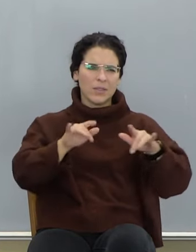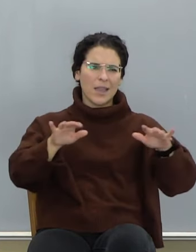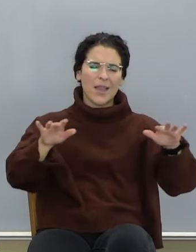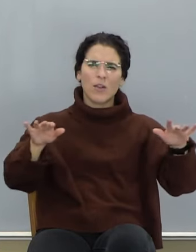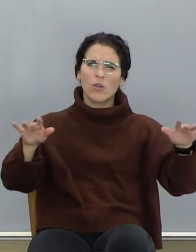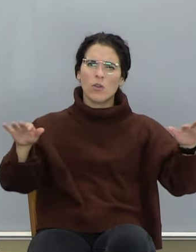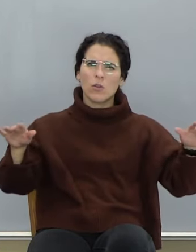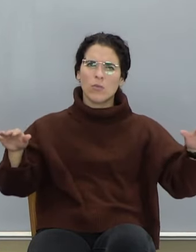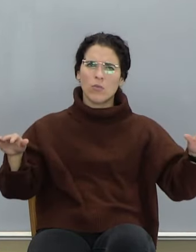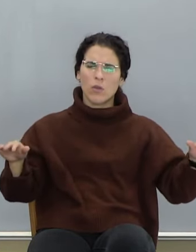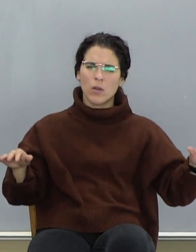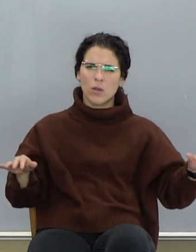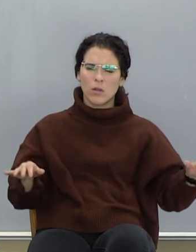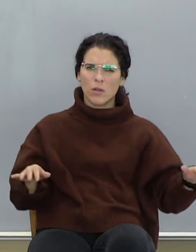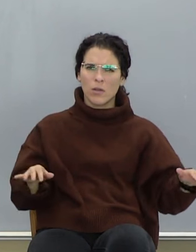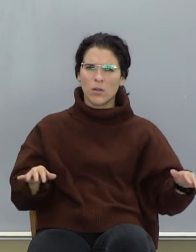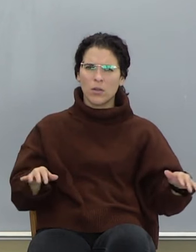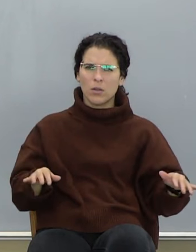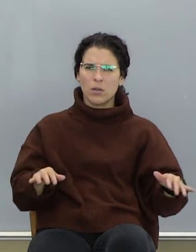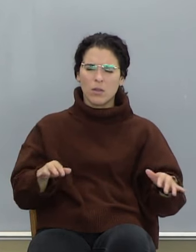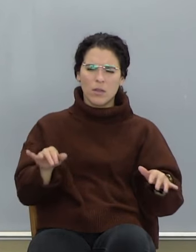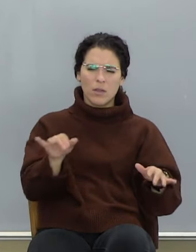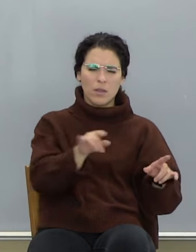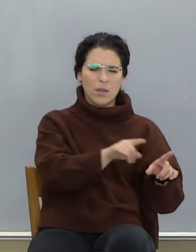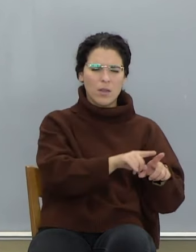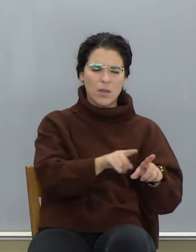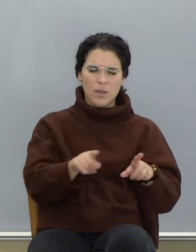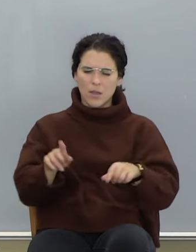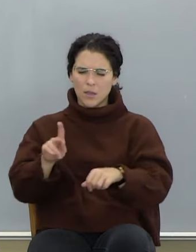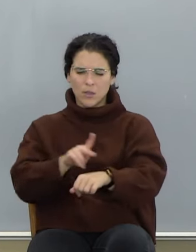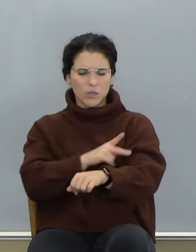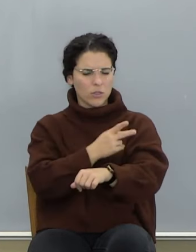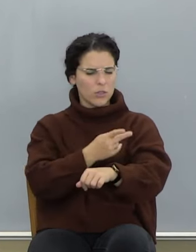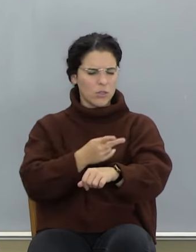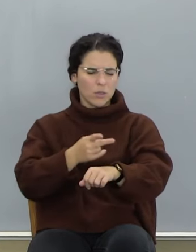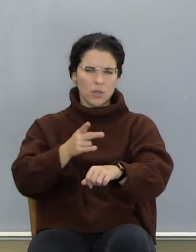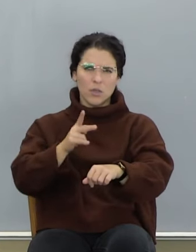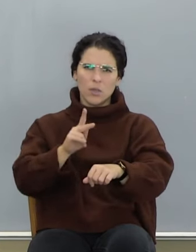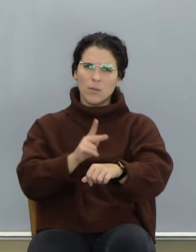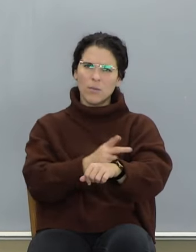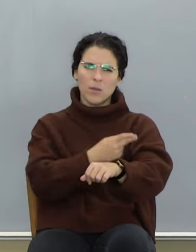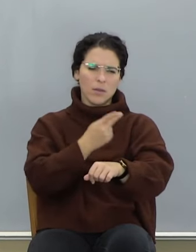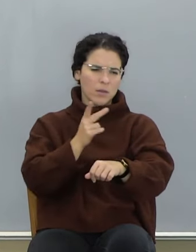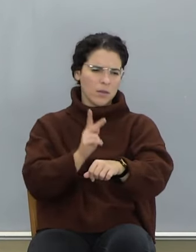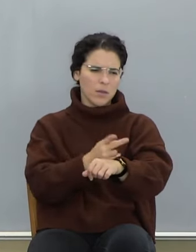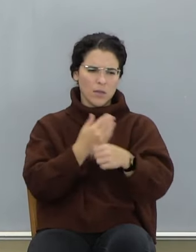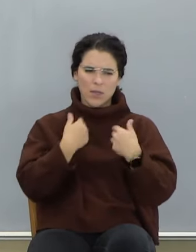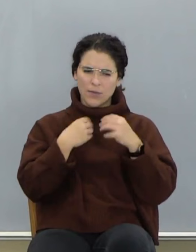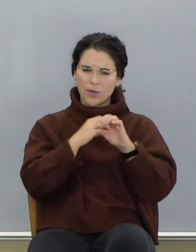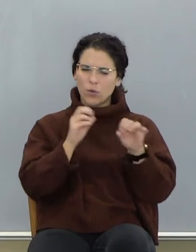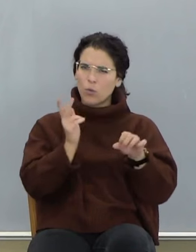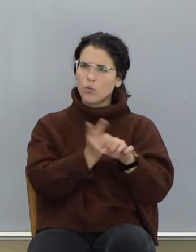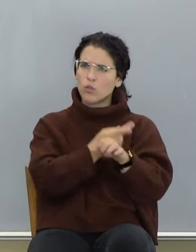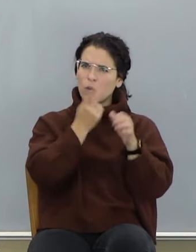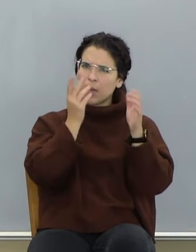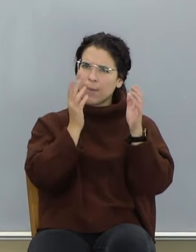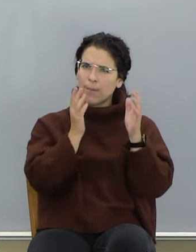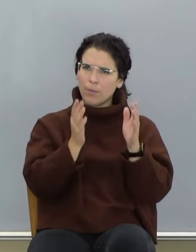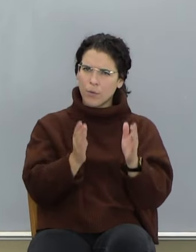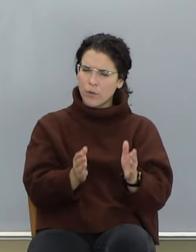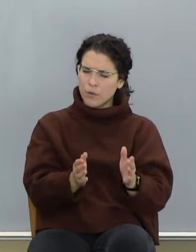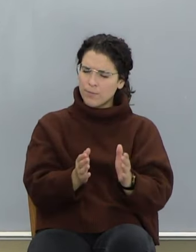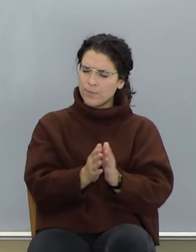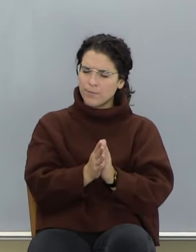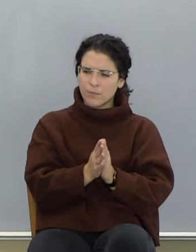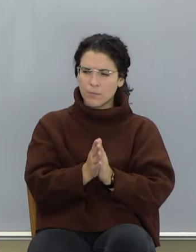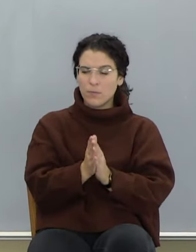Scattered abroad as sheep having no shepherd. Again, appreciate,